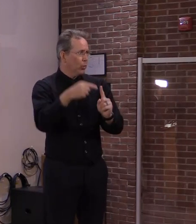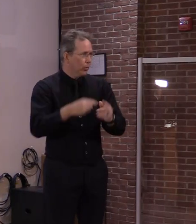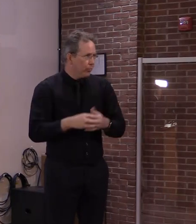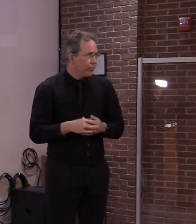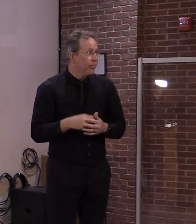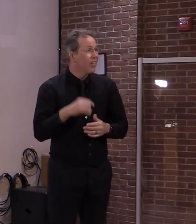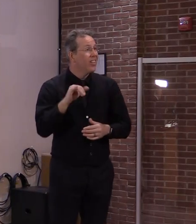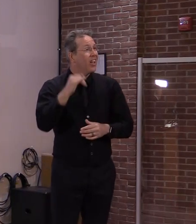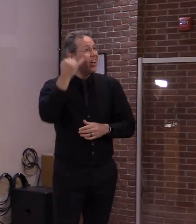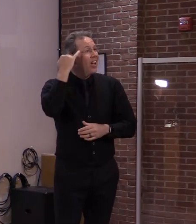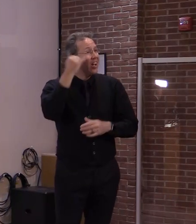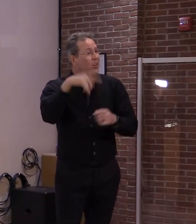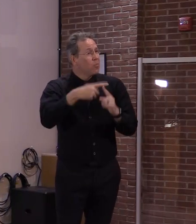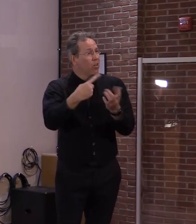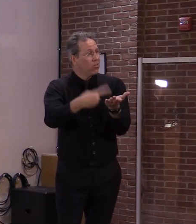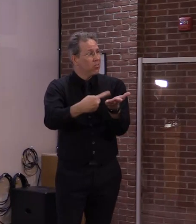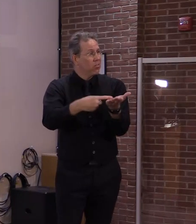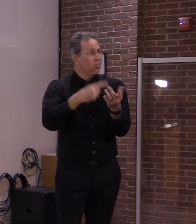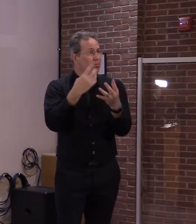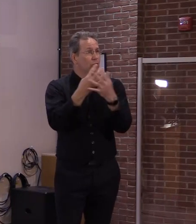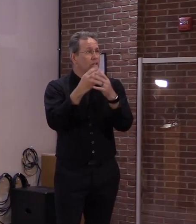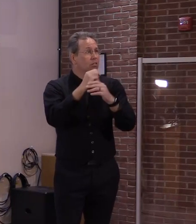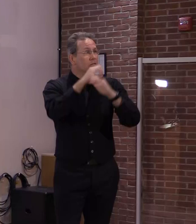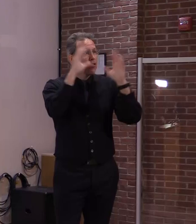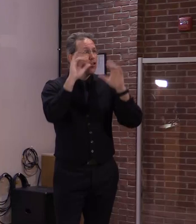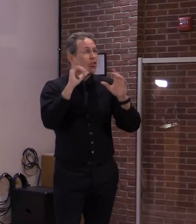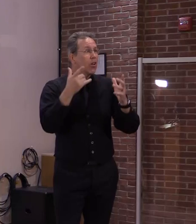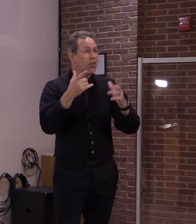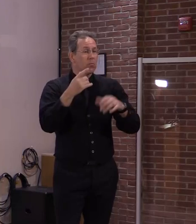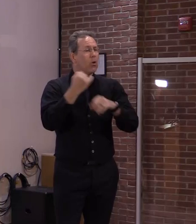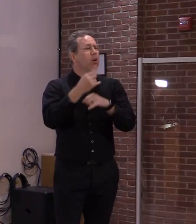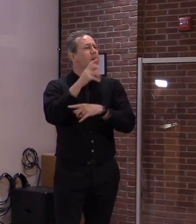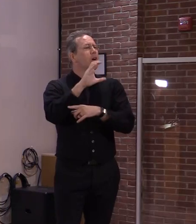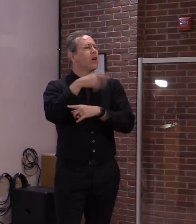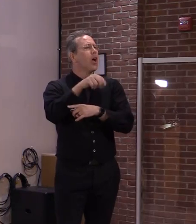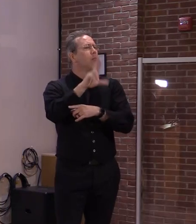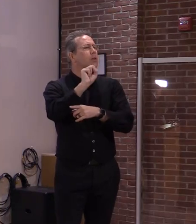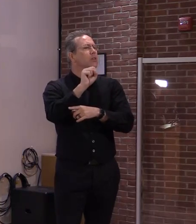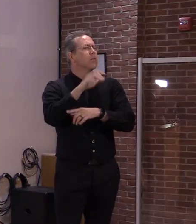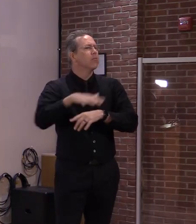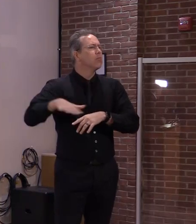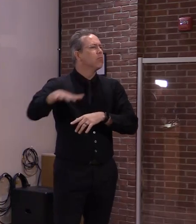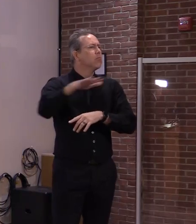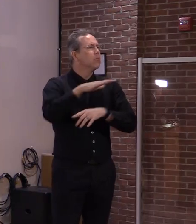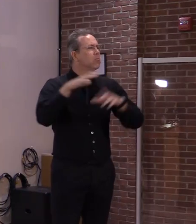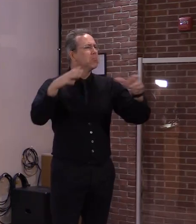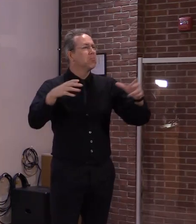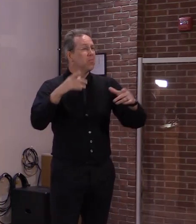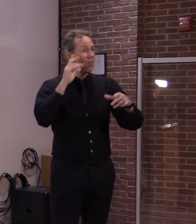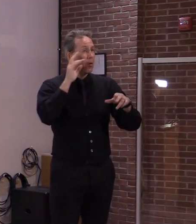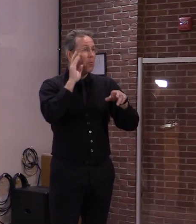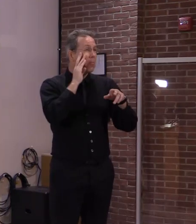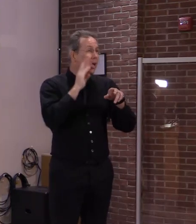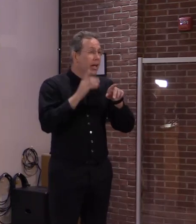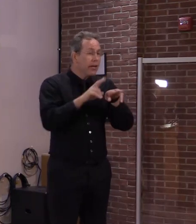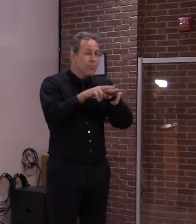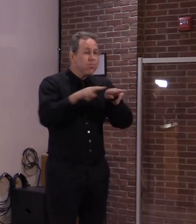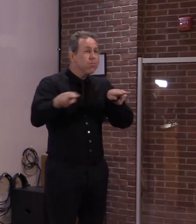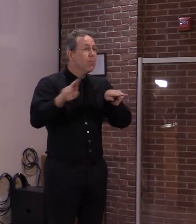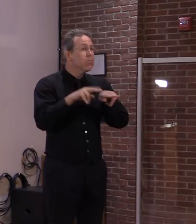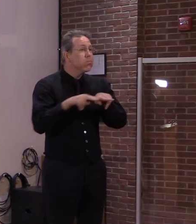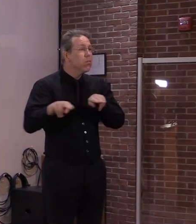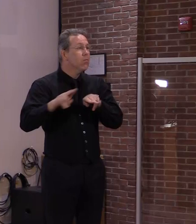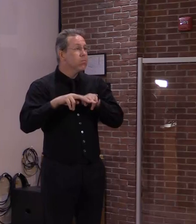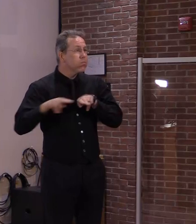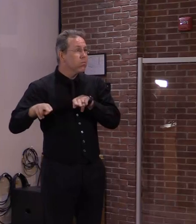years ago. That was not well received from the legislature. I hear at this point in time